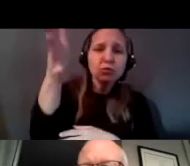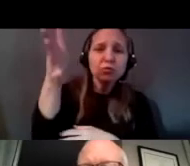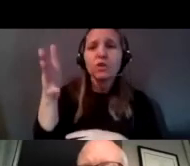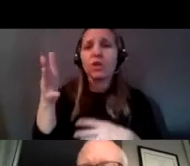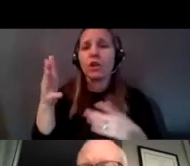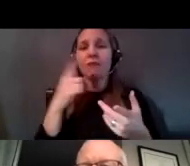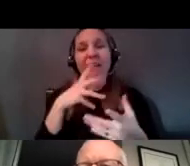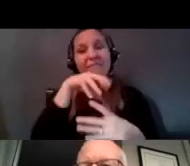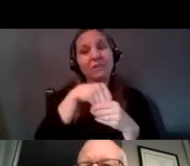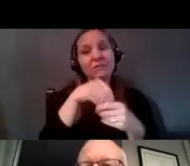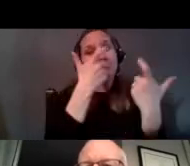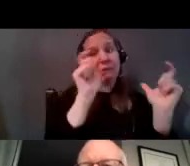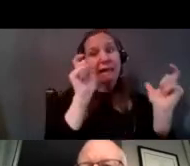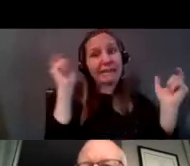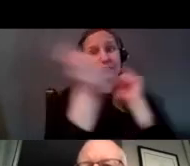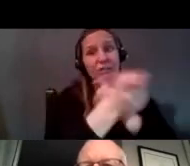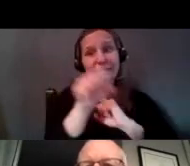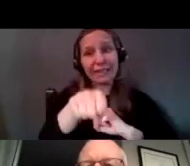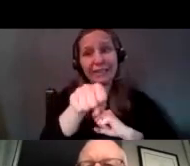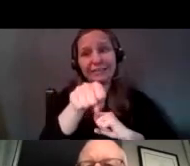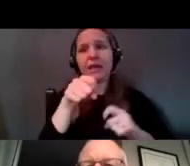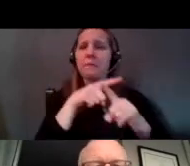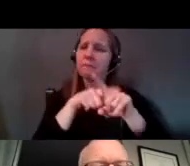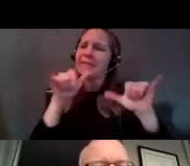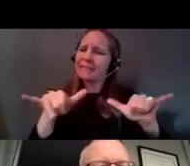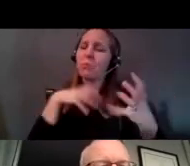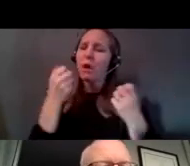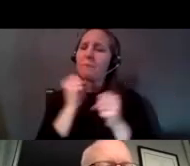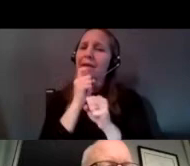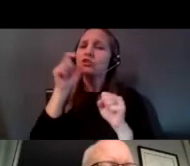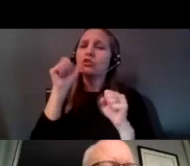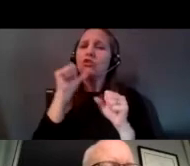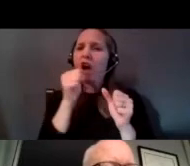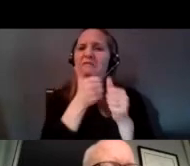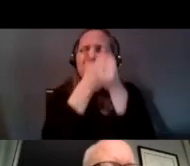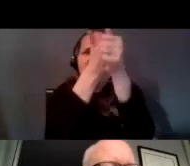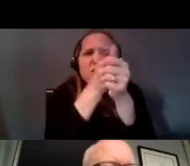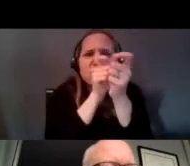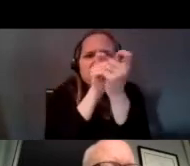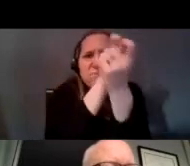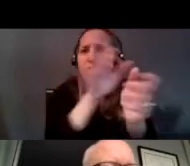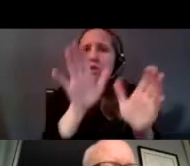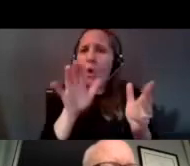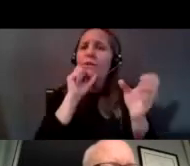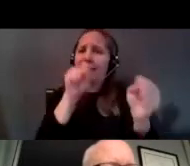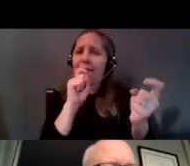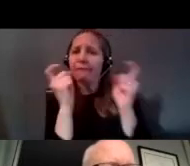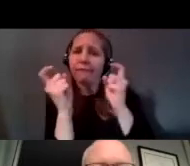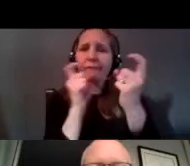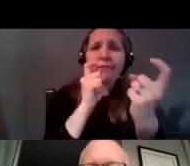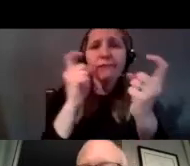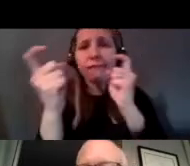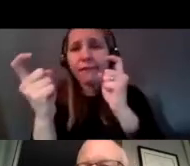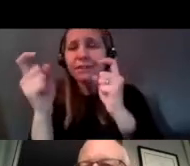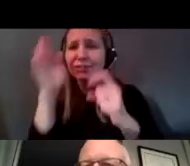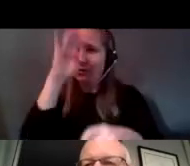moves, but also is able to evolve and adapt over time. A commitment on the City Council's part, even while there are